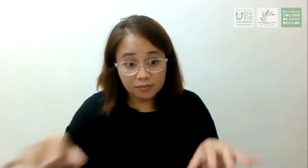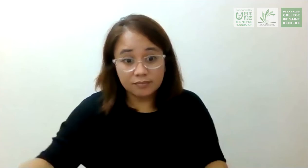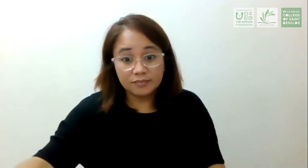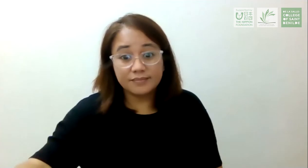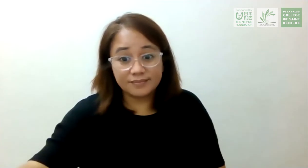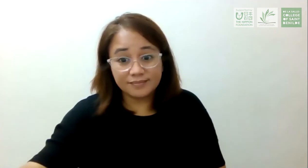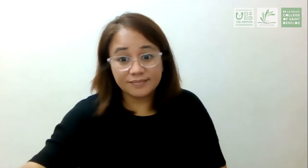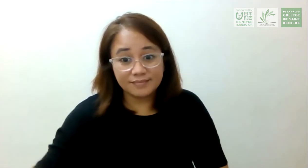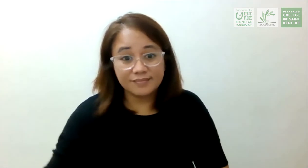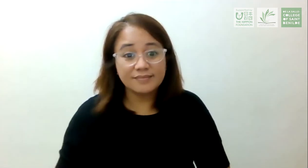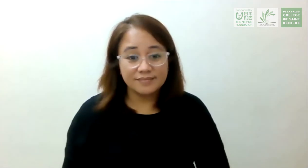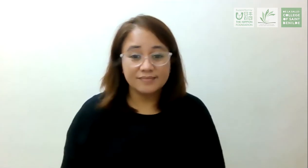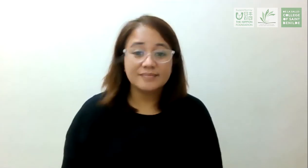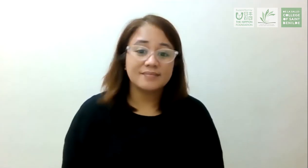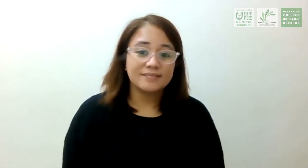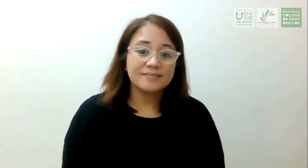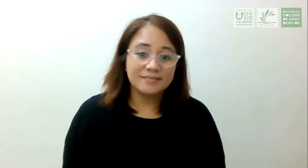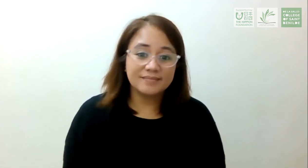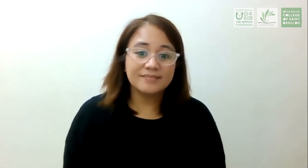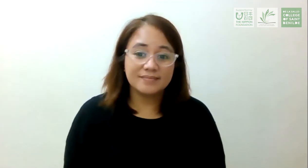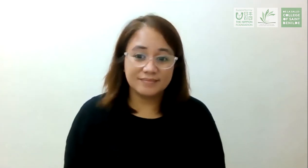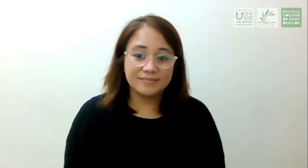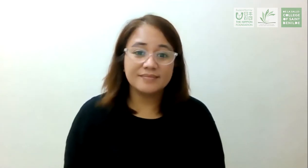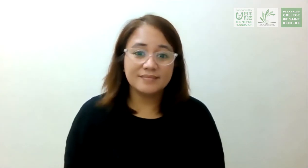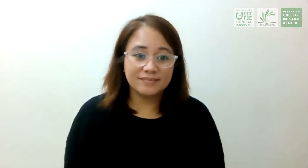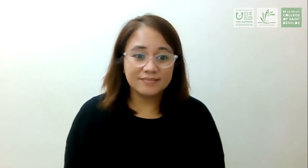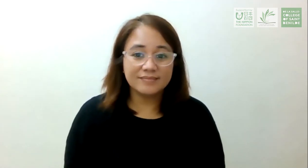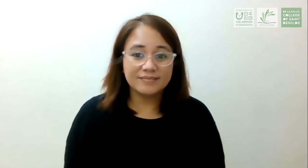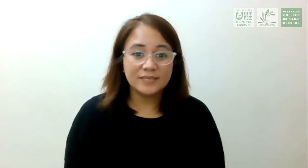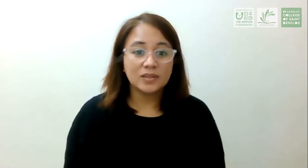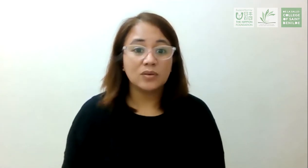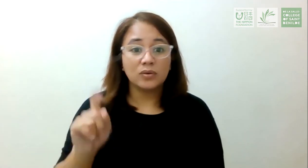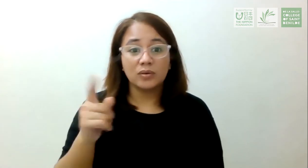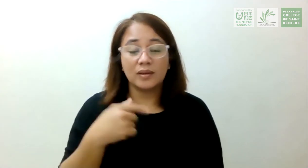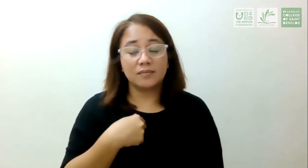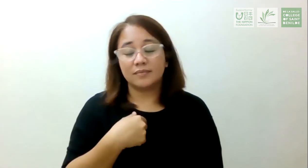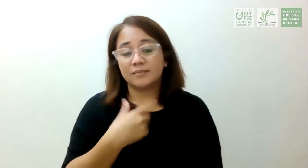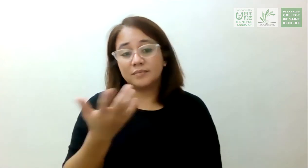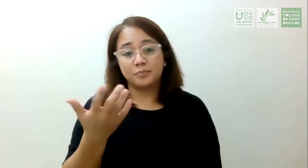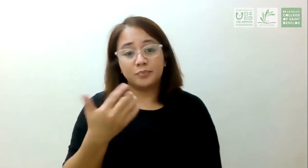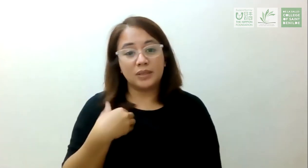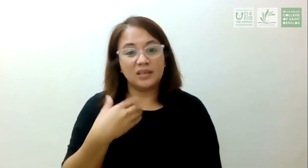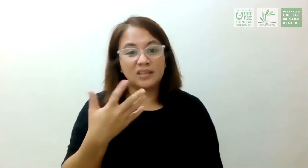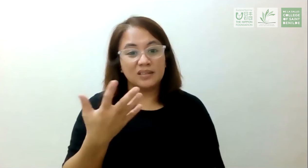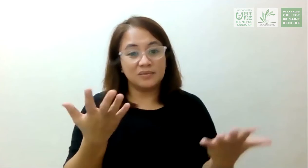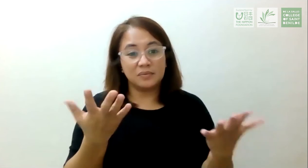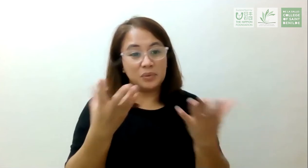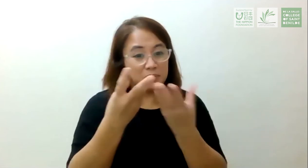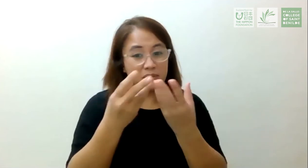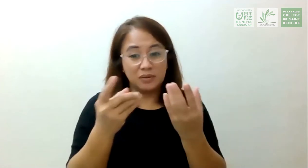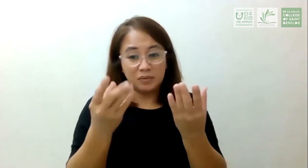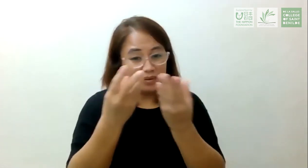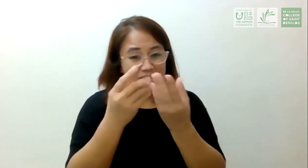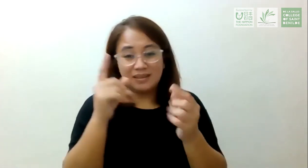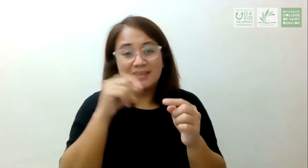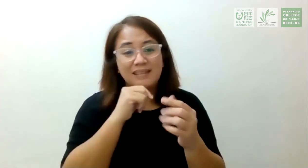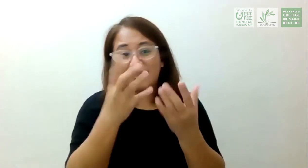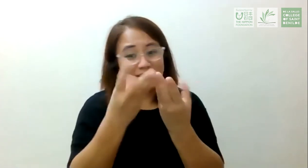Yes, sir. Jasmine saying yes. Right. So, I mean, it doesn't really resolve what Jasmine was talking about. I mean, we